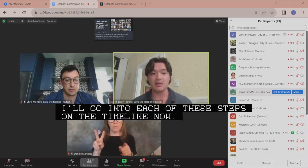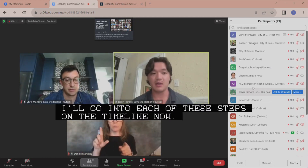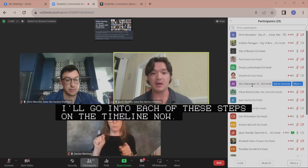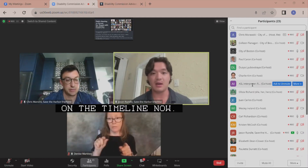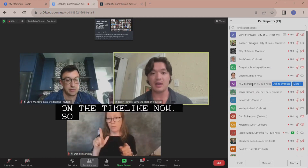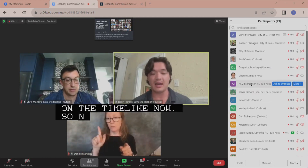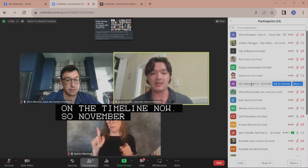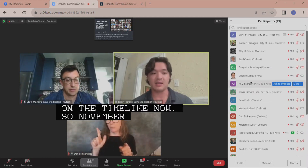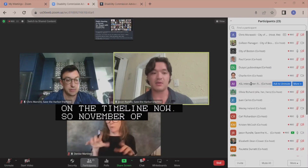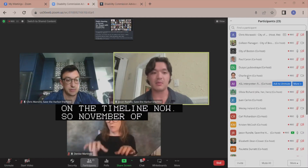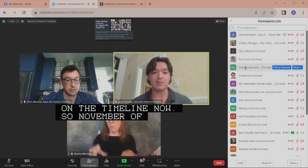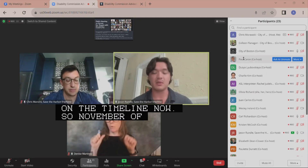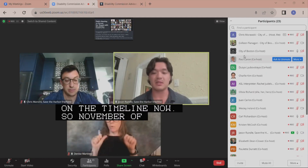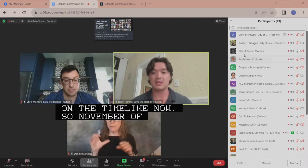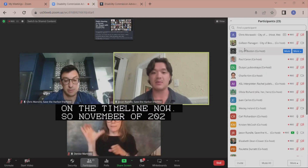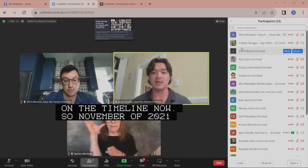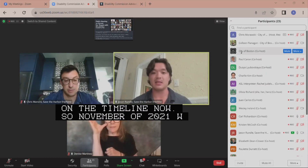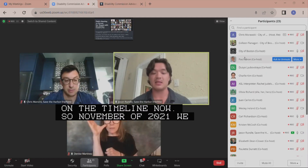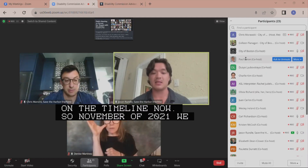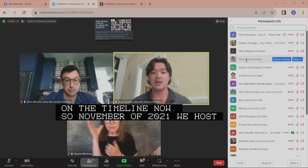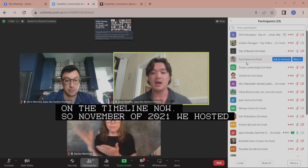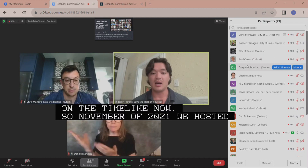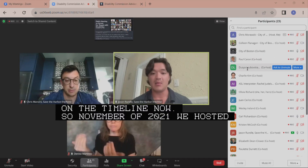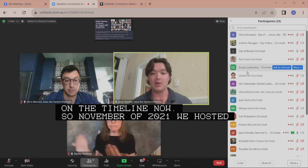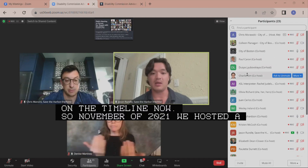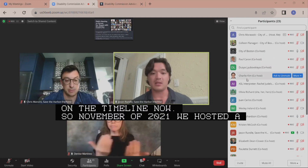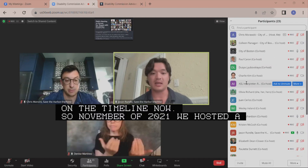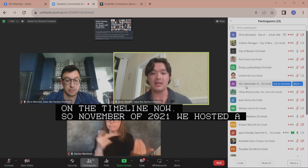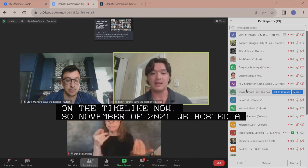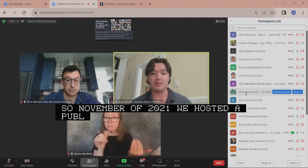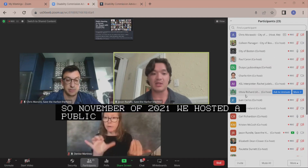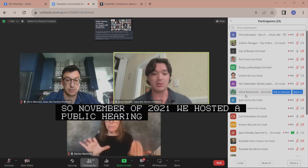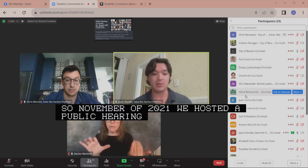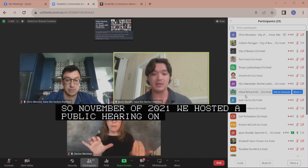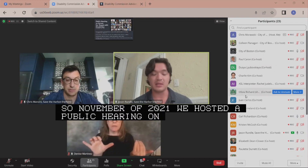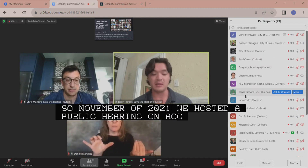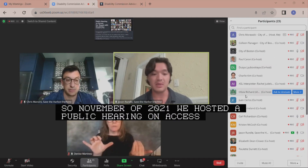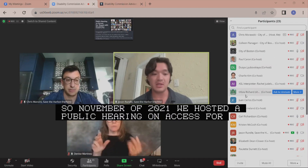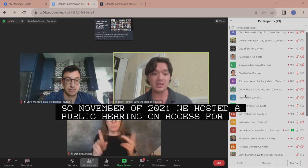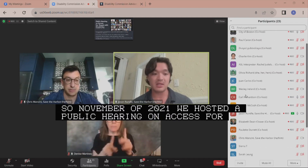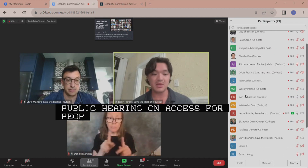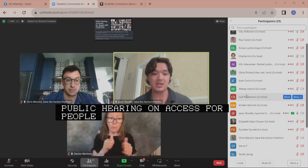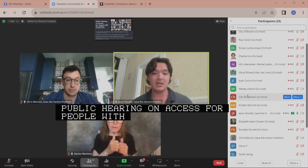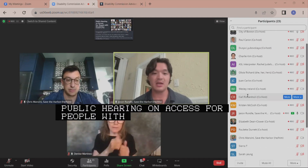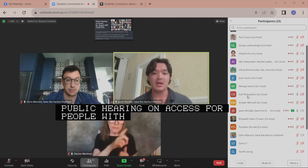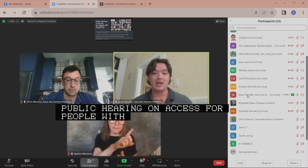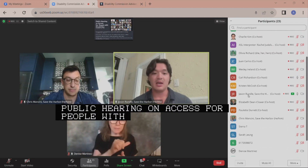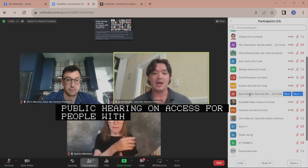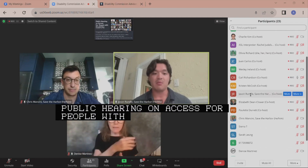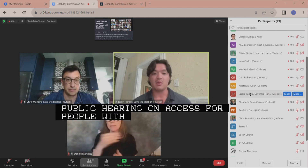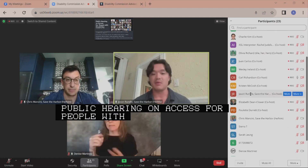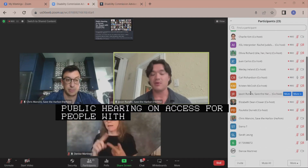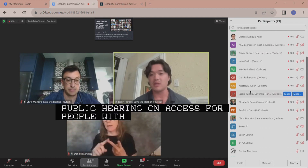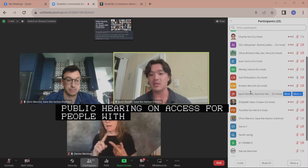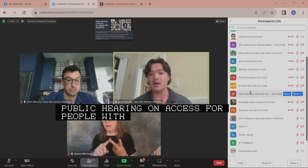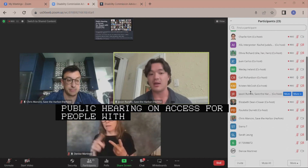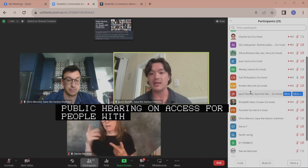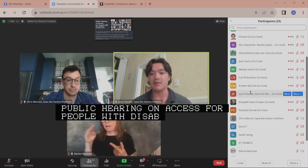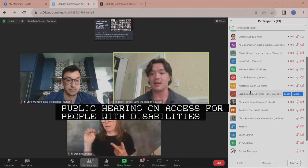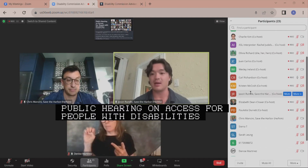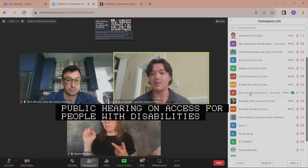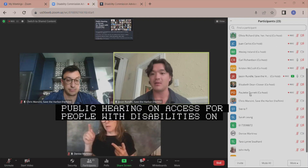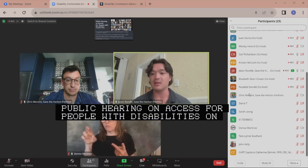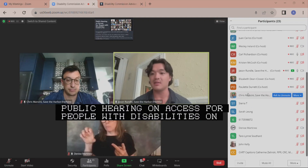public hearing on access for people with disabilities alongside the Metropolitan Beaches Commission, where we focused